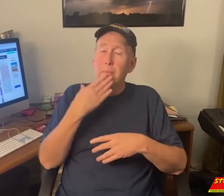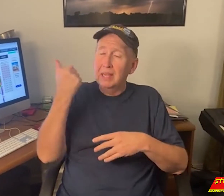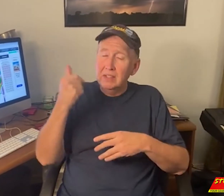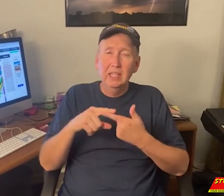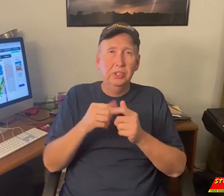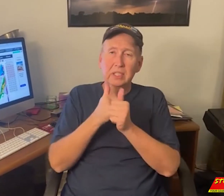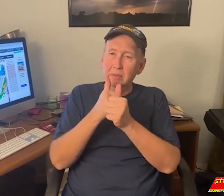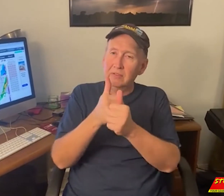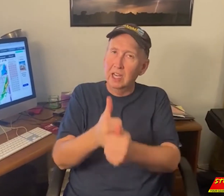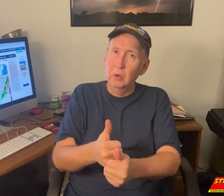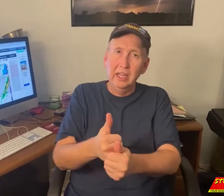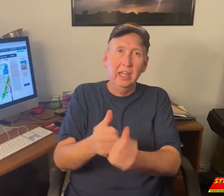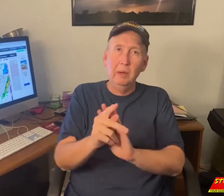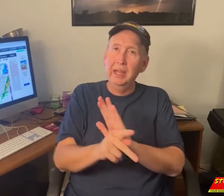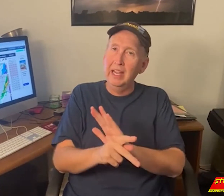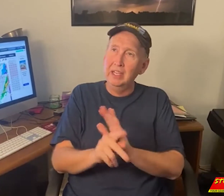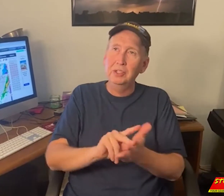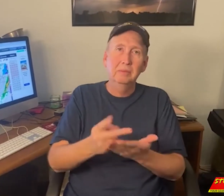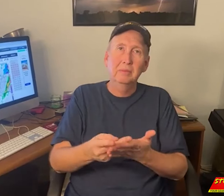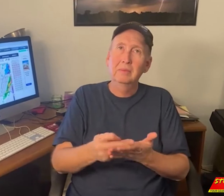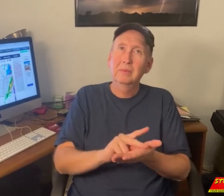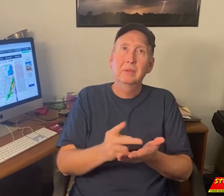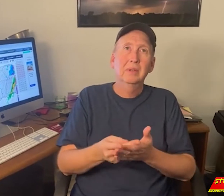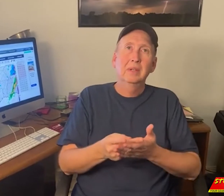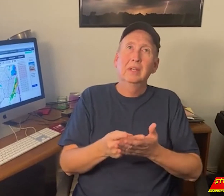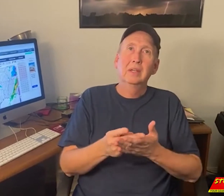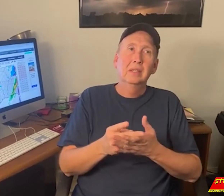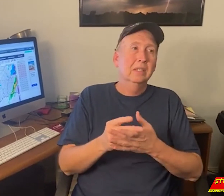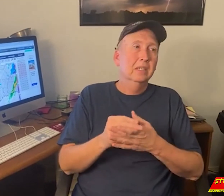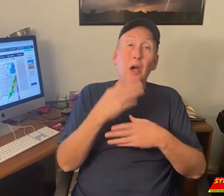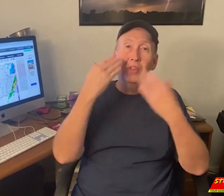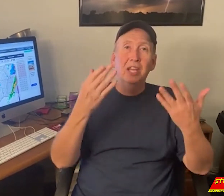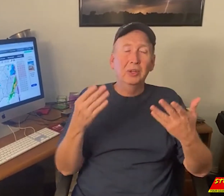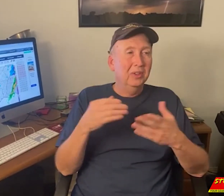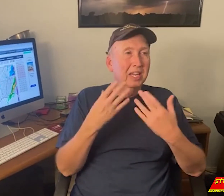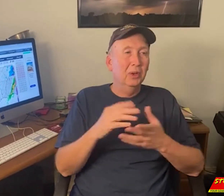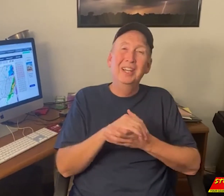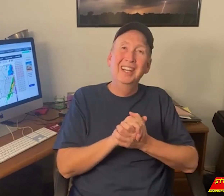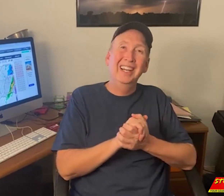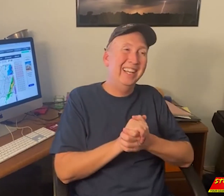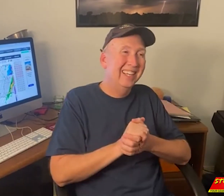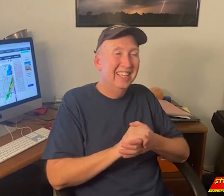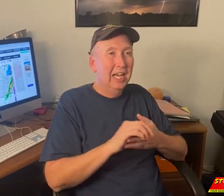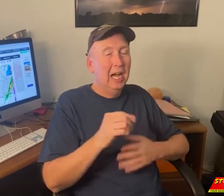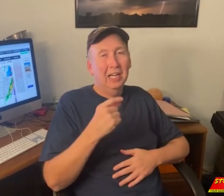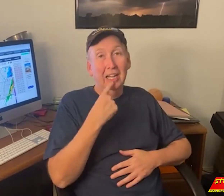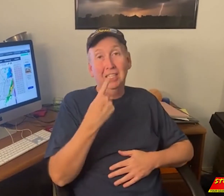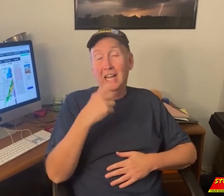best thing is just keep following our page. Lots of praise about the sign language. Oh, thank you. Tons of comments that you're signing. I got to tell you, I